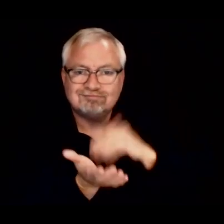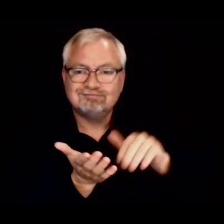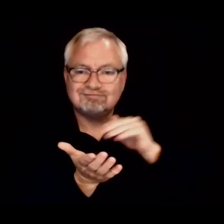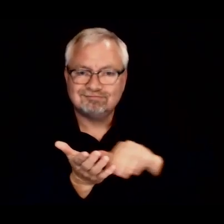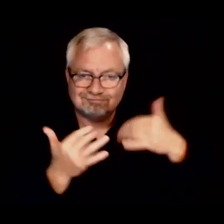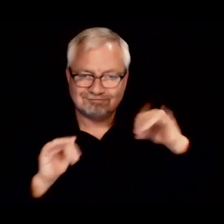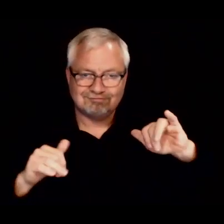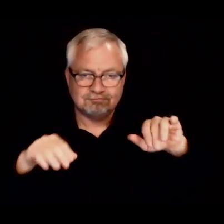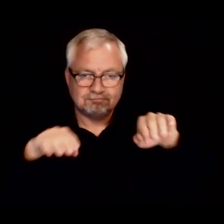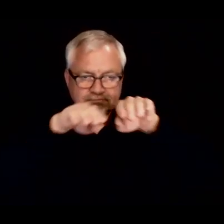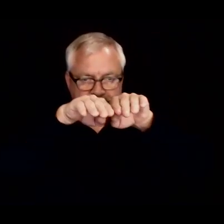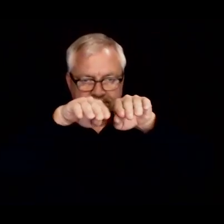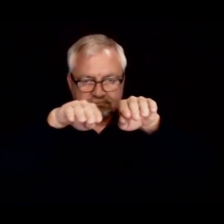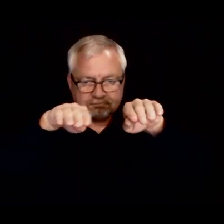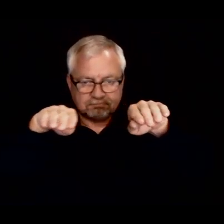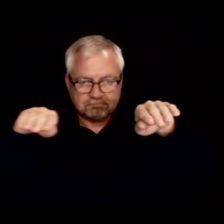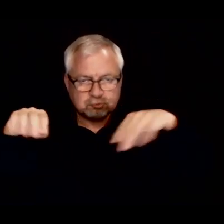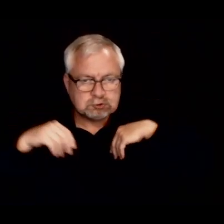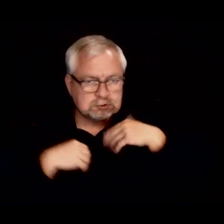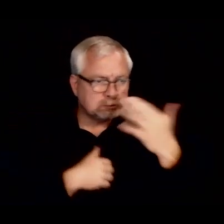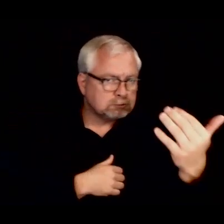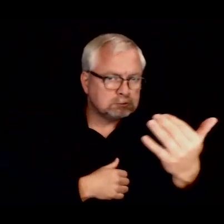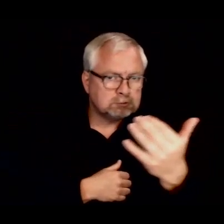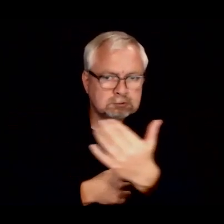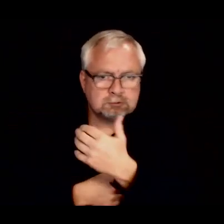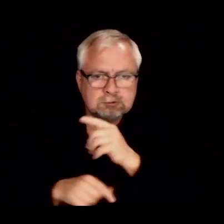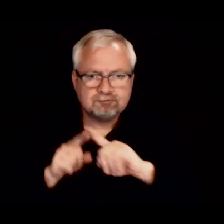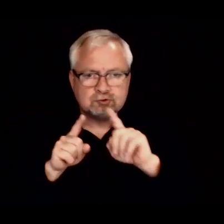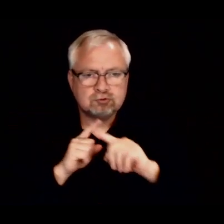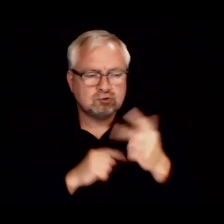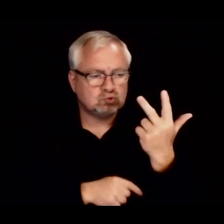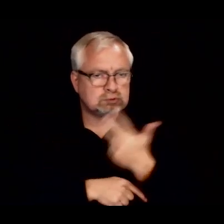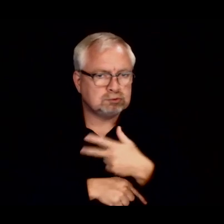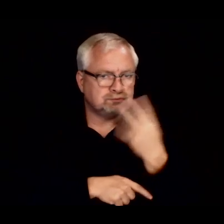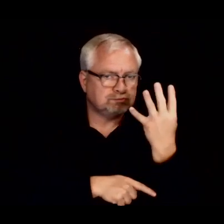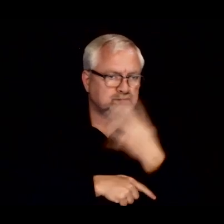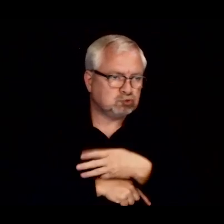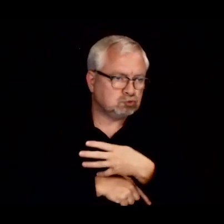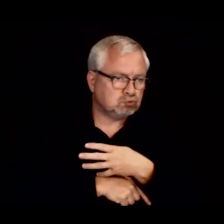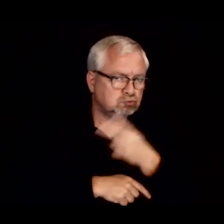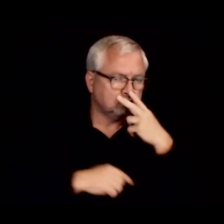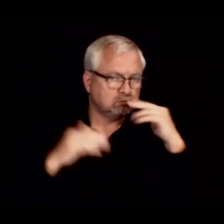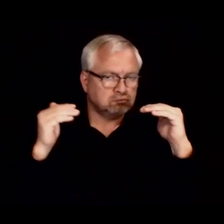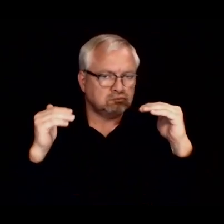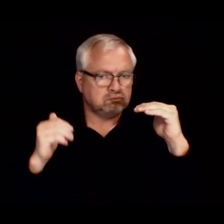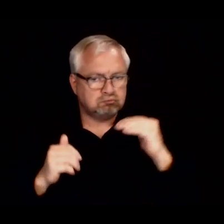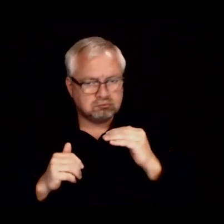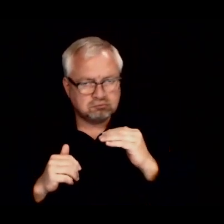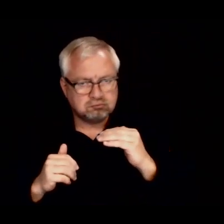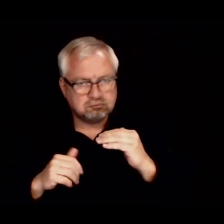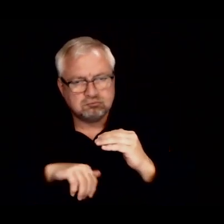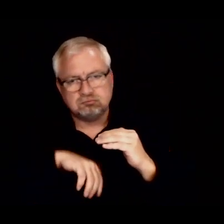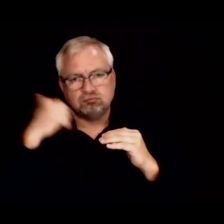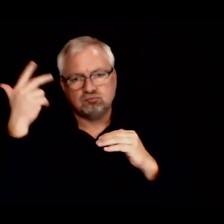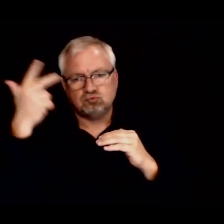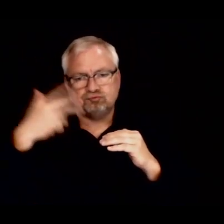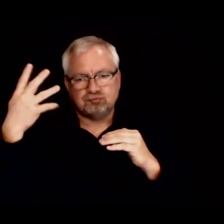4 or 5 days, and then a spike upward and then kind of back down. So whether that meets